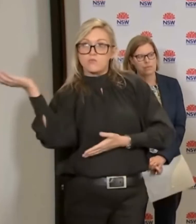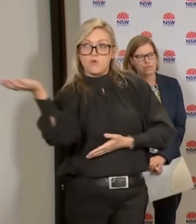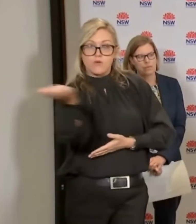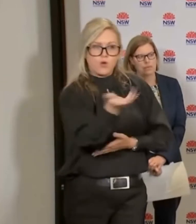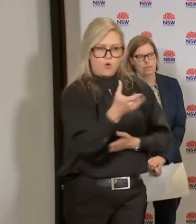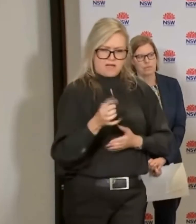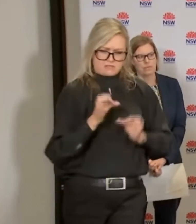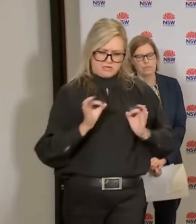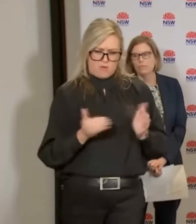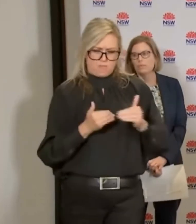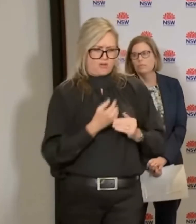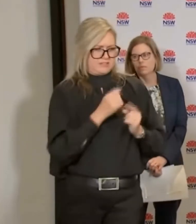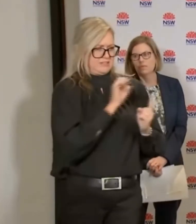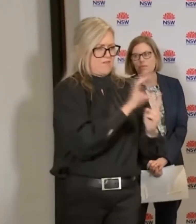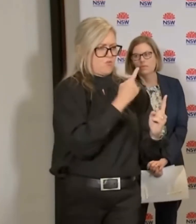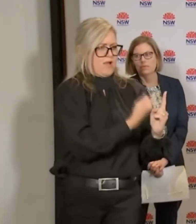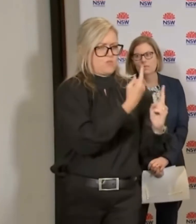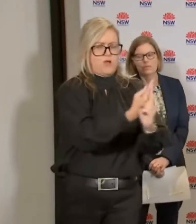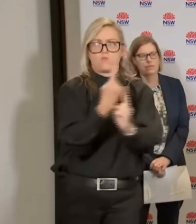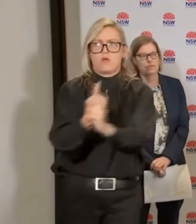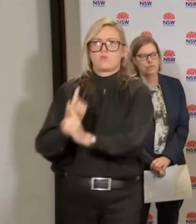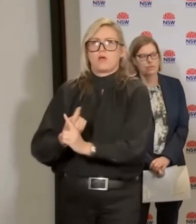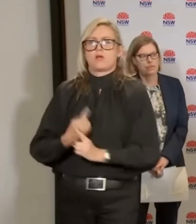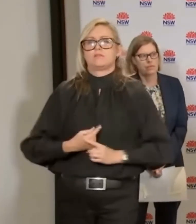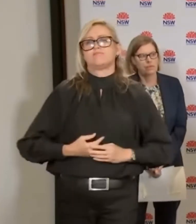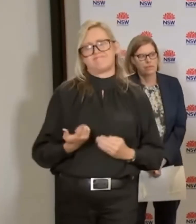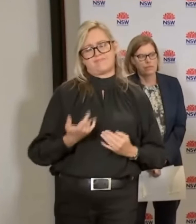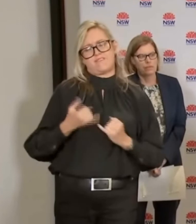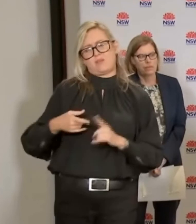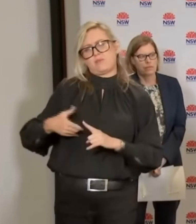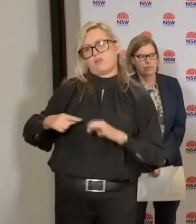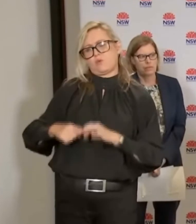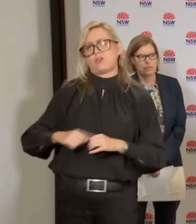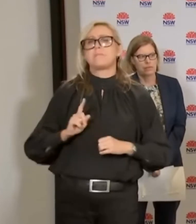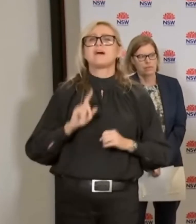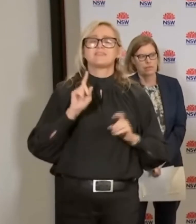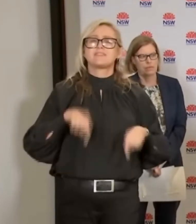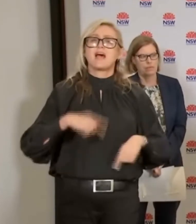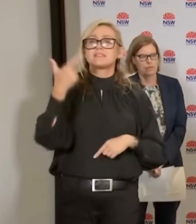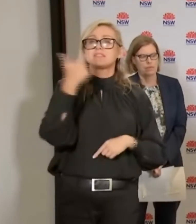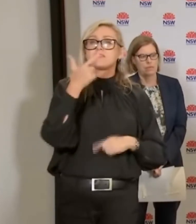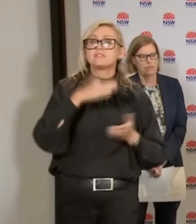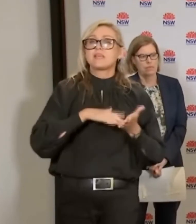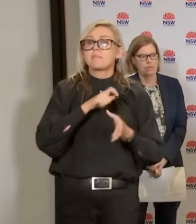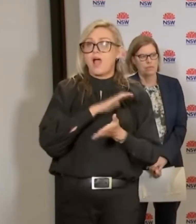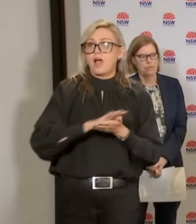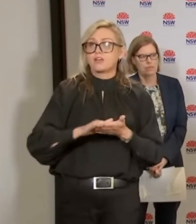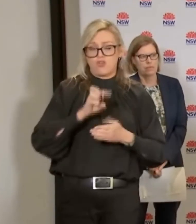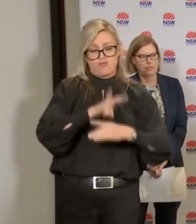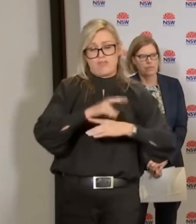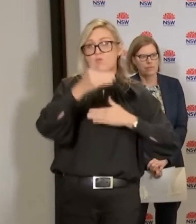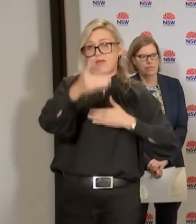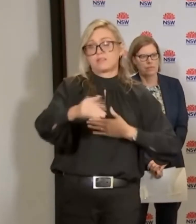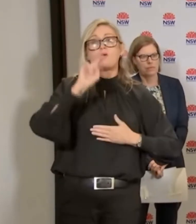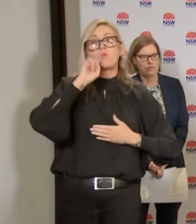March, you'll be able to stand up in all indoor venues. So from the 17th of March, you will be able to stand up so long as you're ensuring all